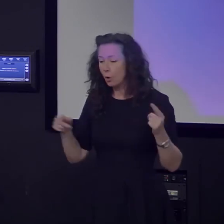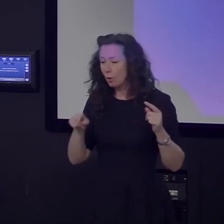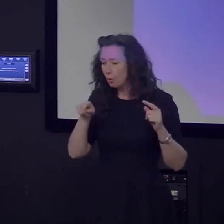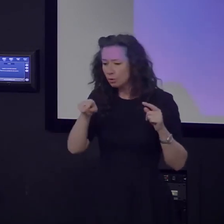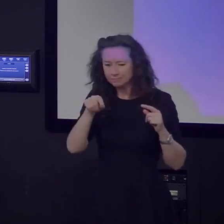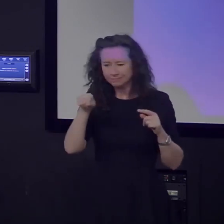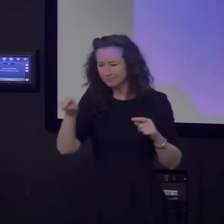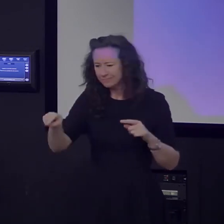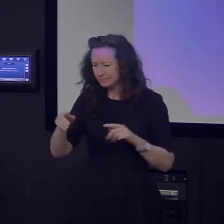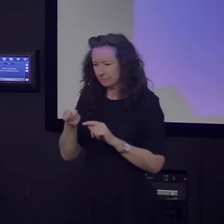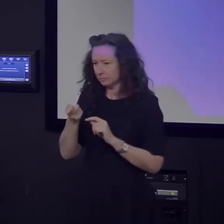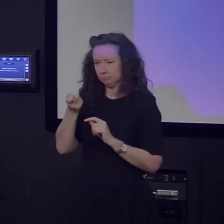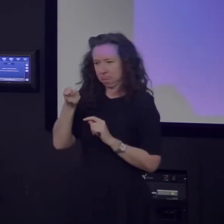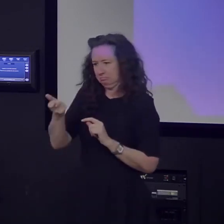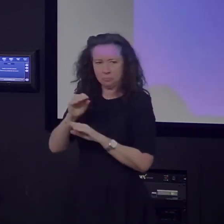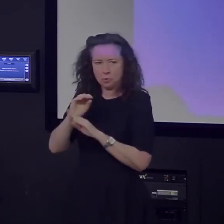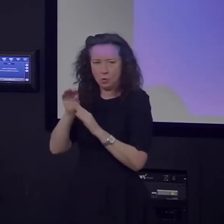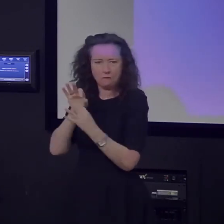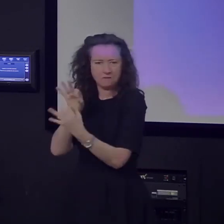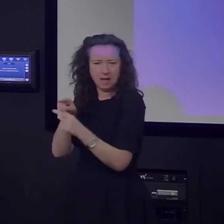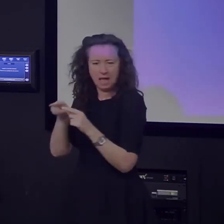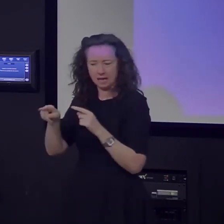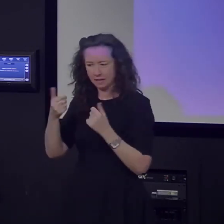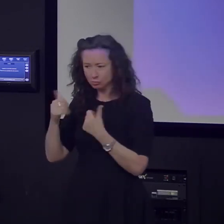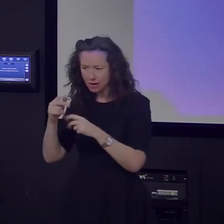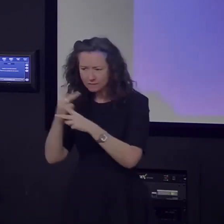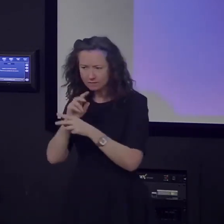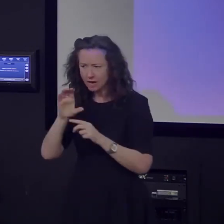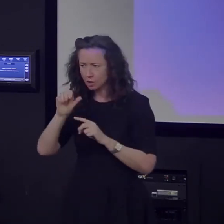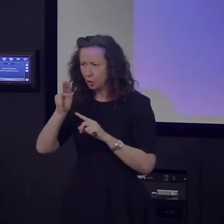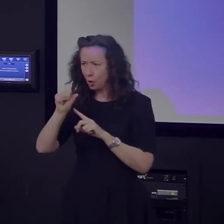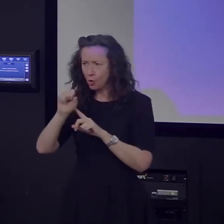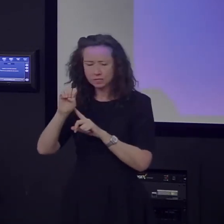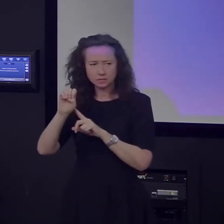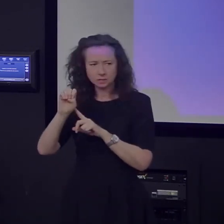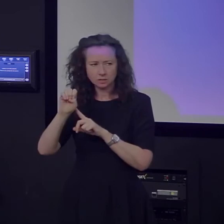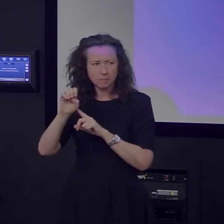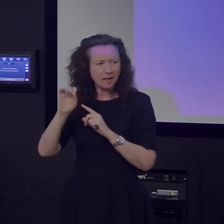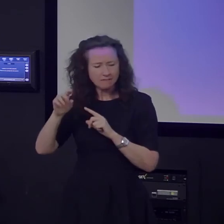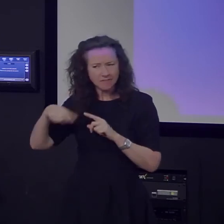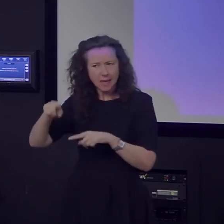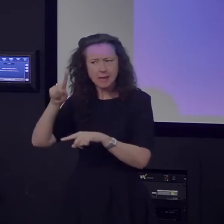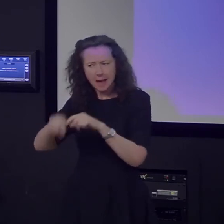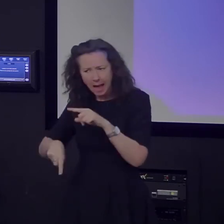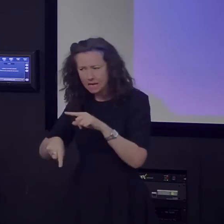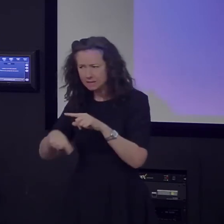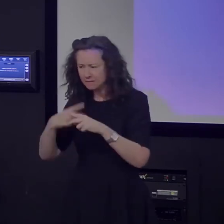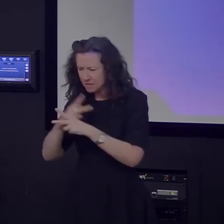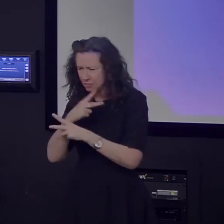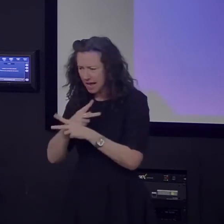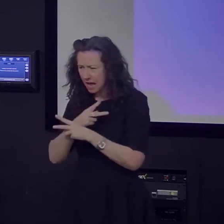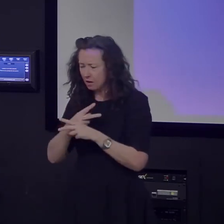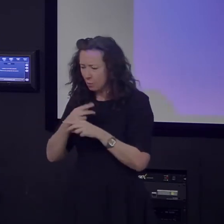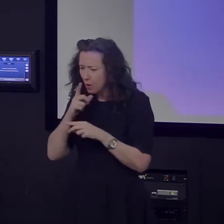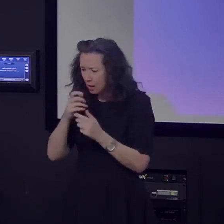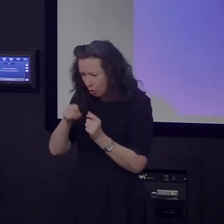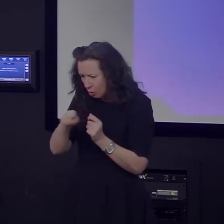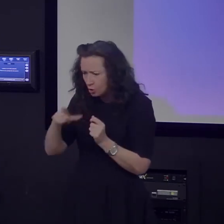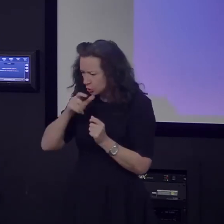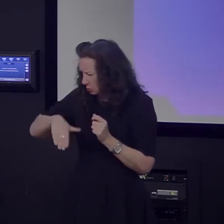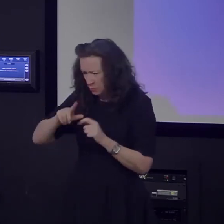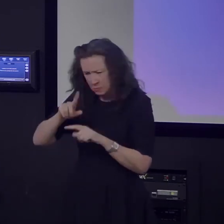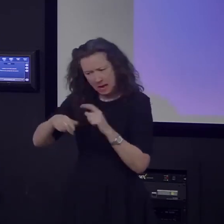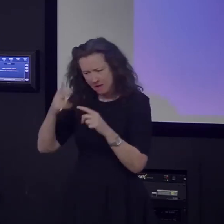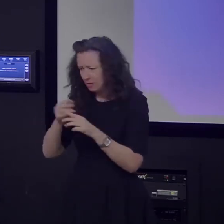trying to identify a cause. If they don't know how to do that, they can't figure it out. Let's teach those kids in that topic direct